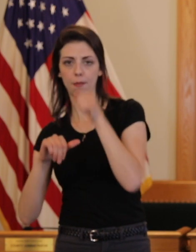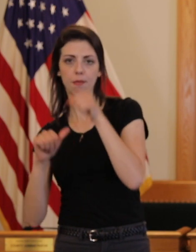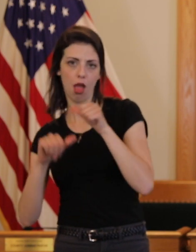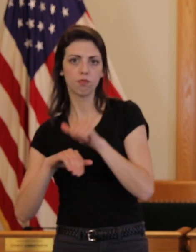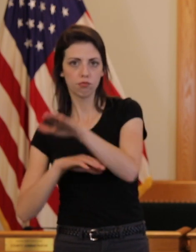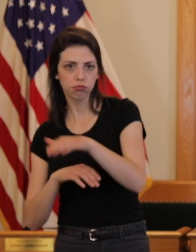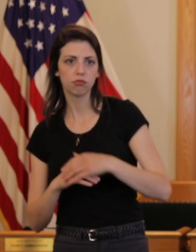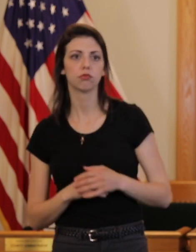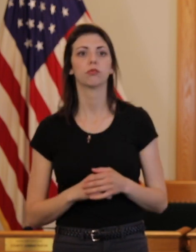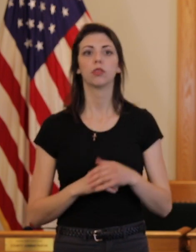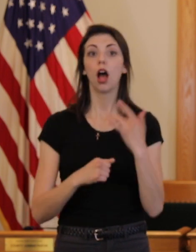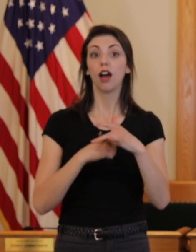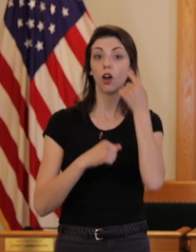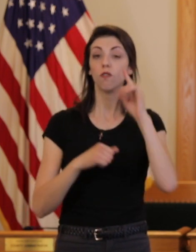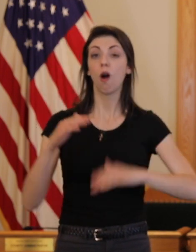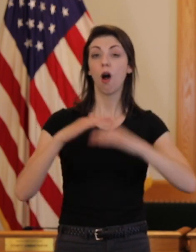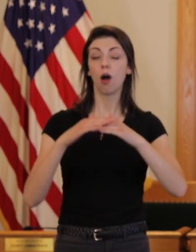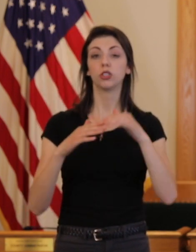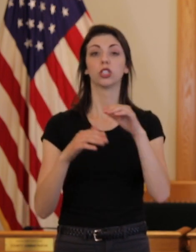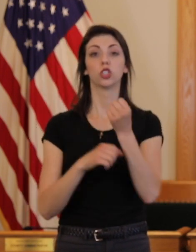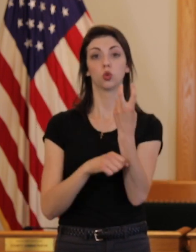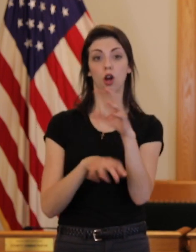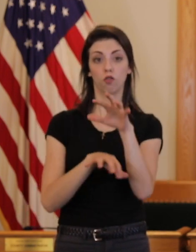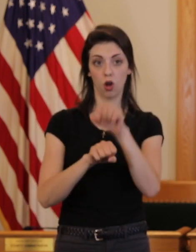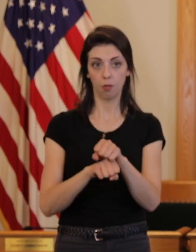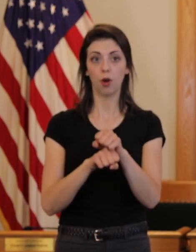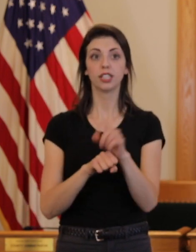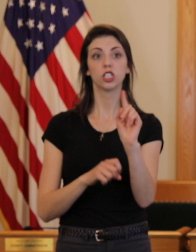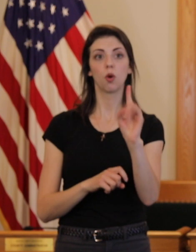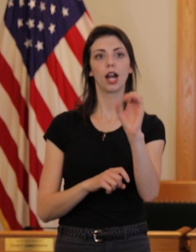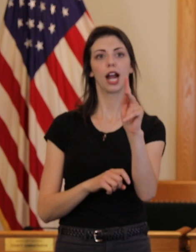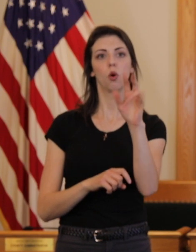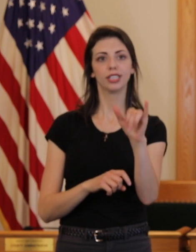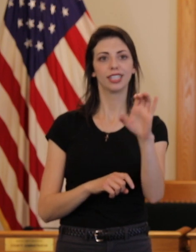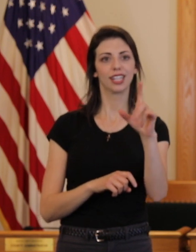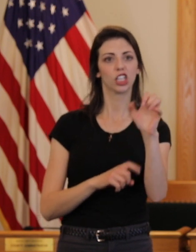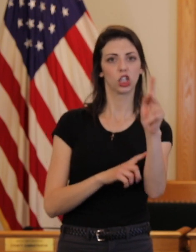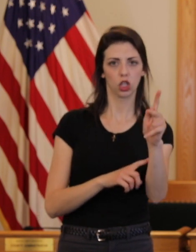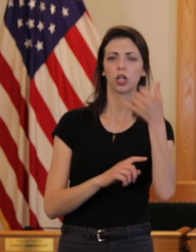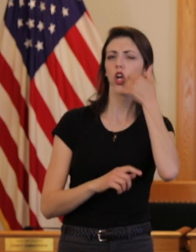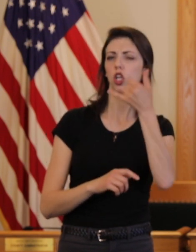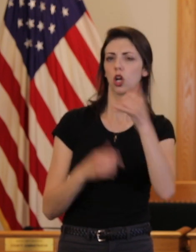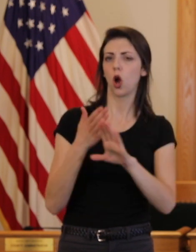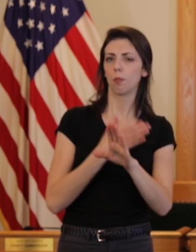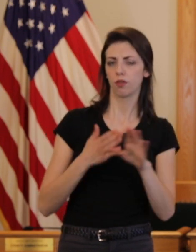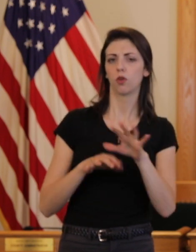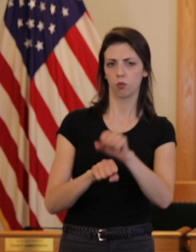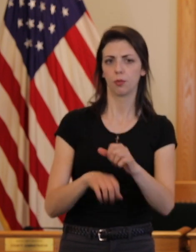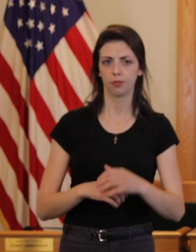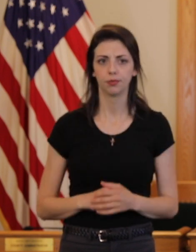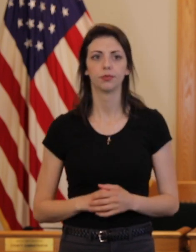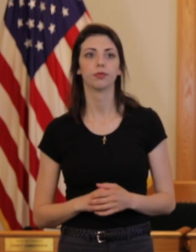up to 12 appointments a day. Call the clerk's office to schedule an appointment. E-recordings are encouraged, but